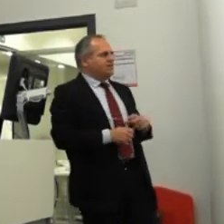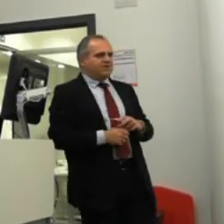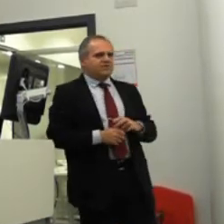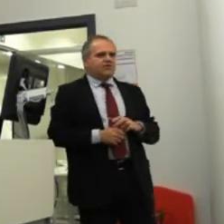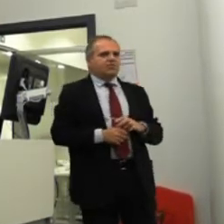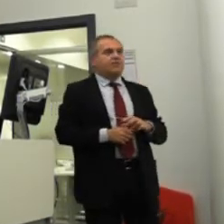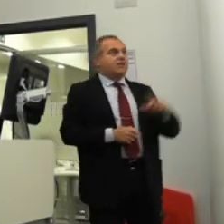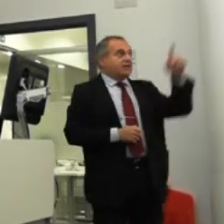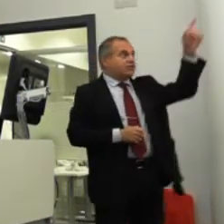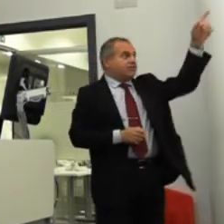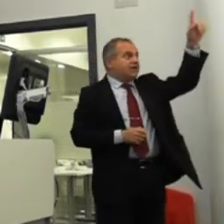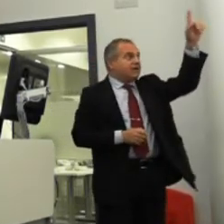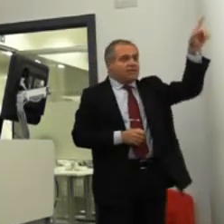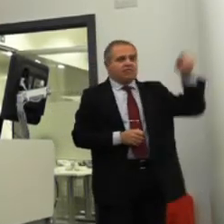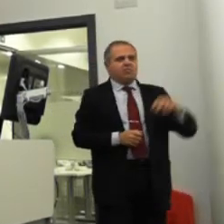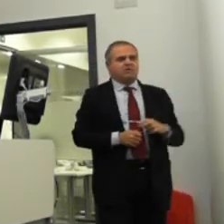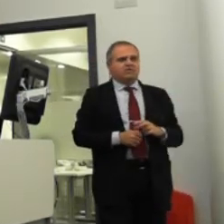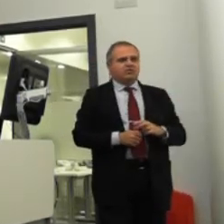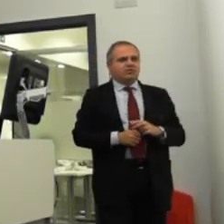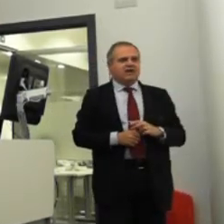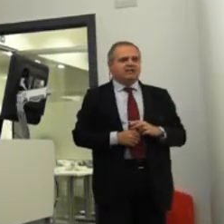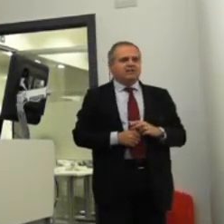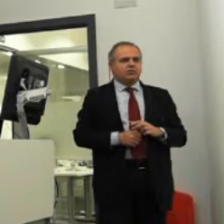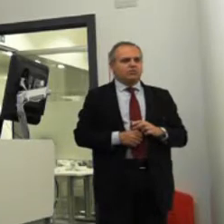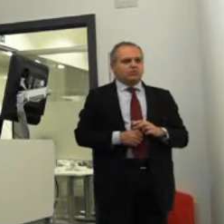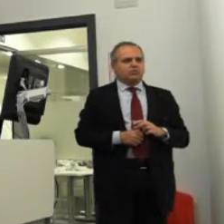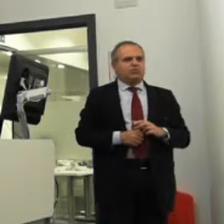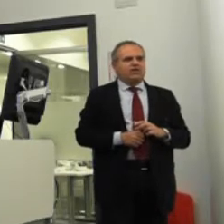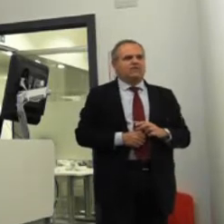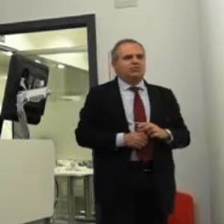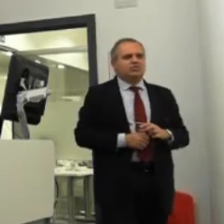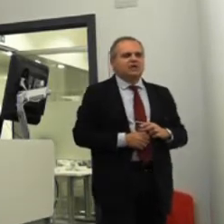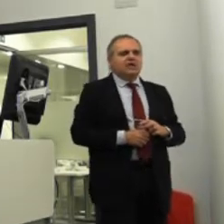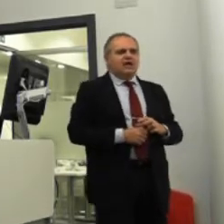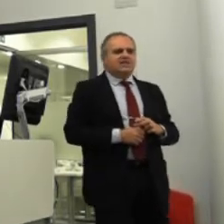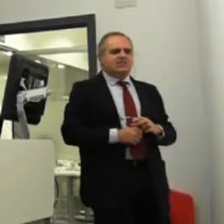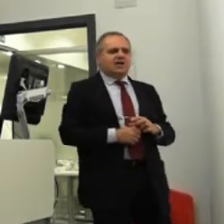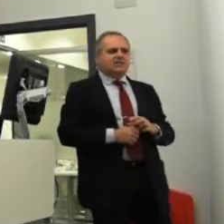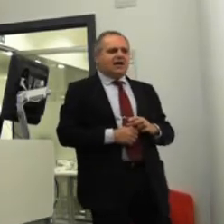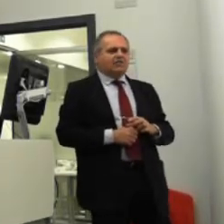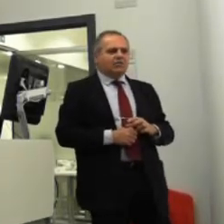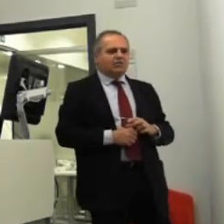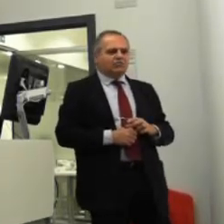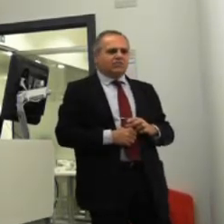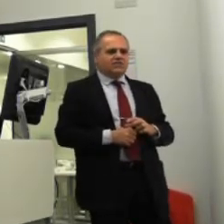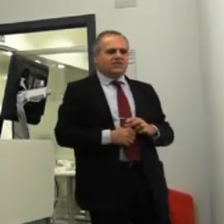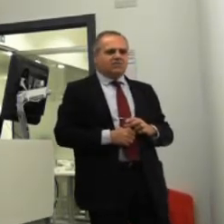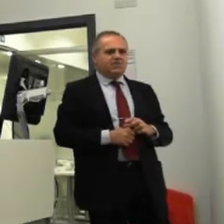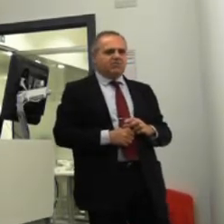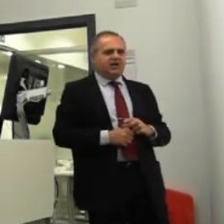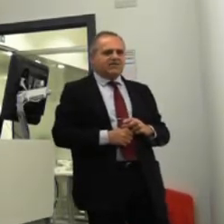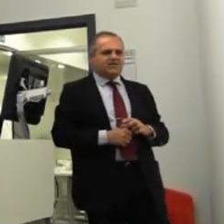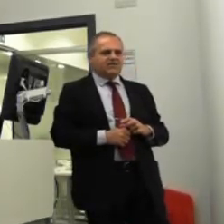the ethics from reflection flickering from artificial light and all the certain things which has wrecked the system in the past